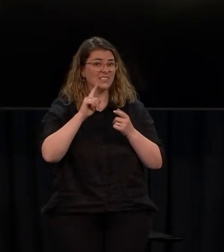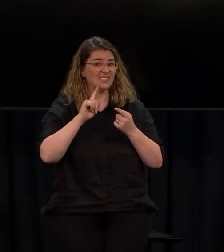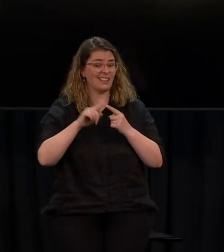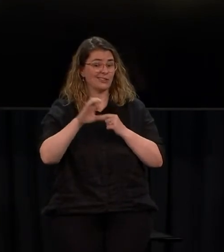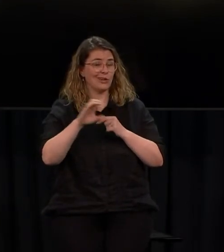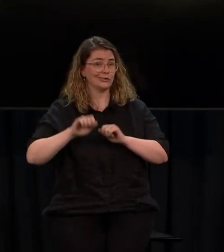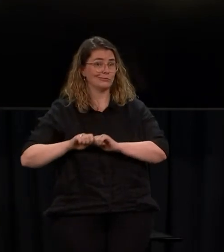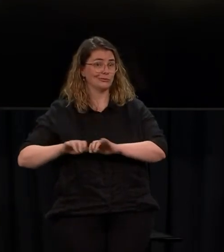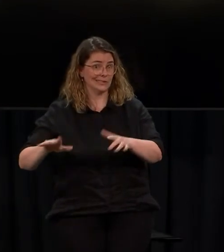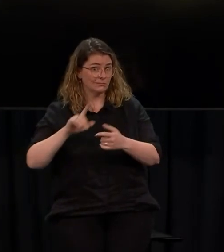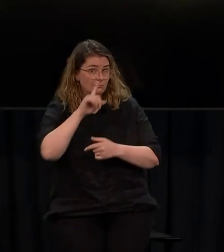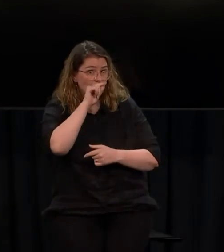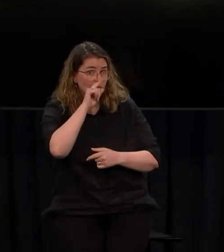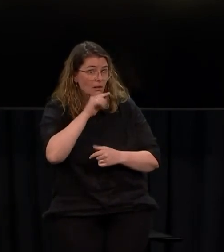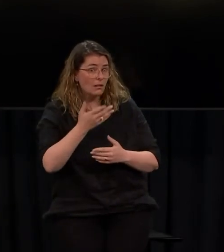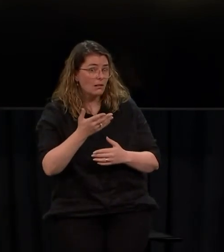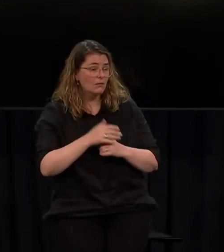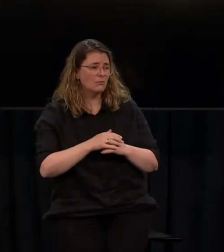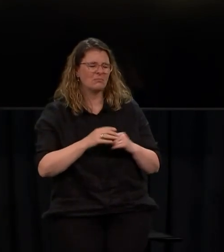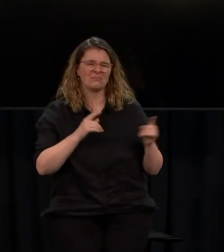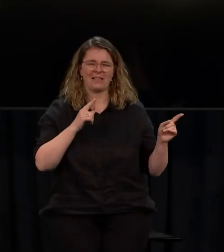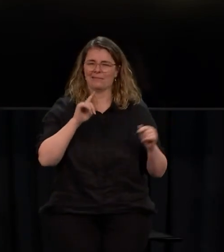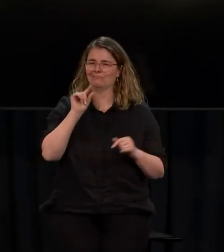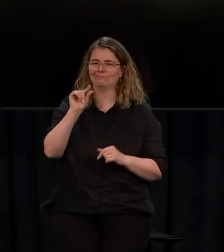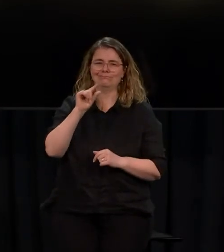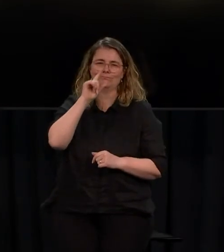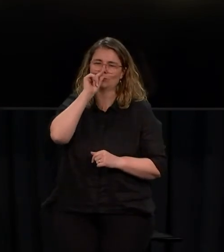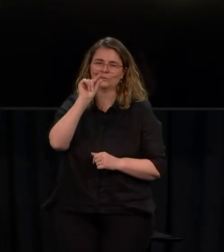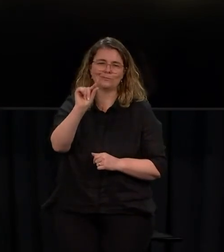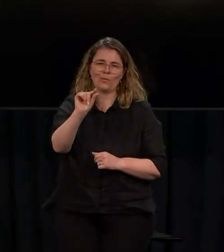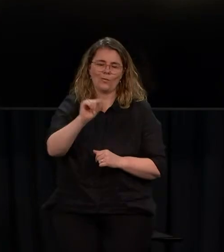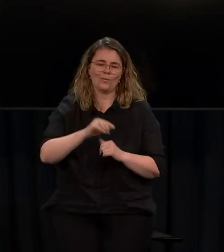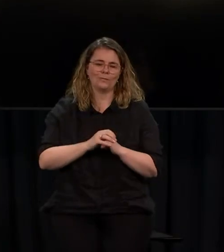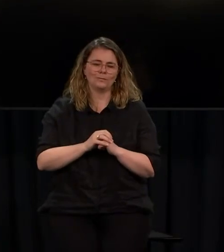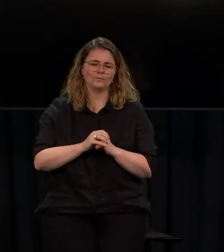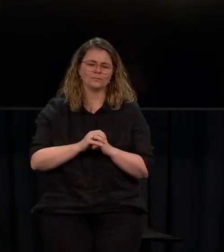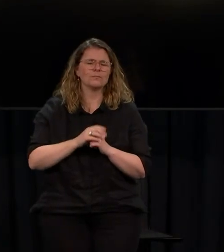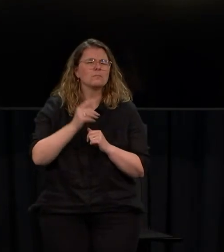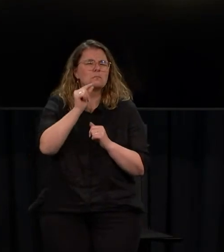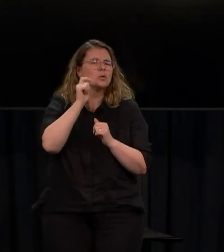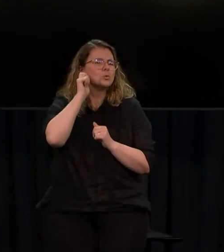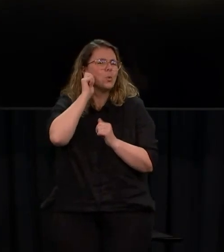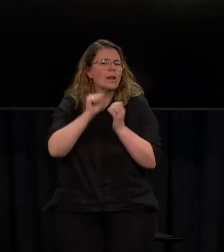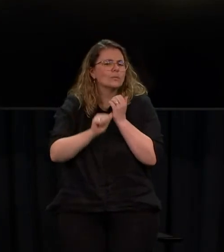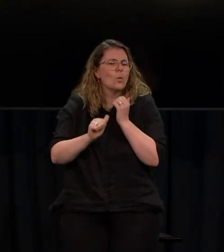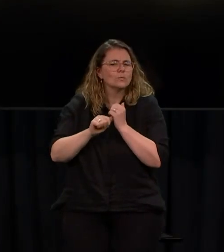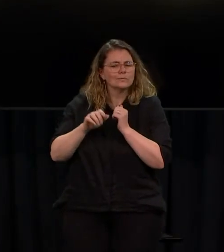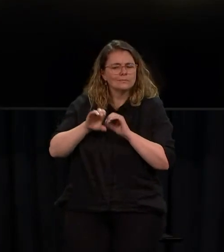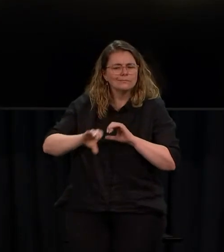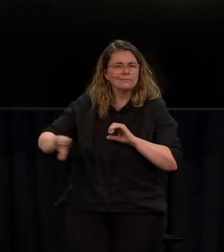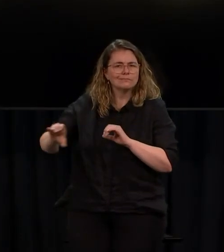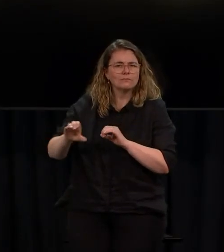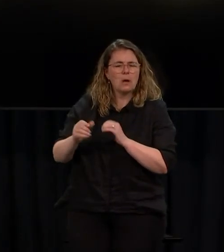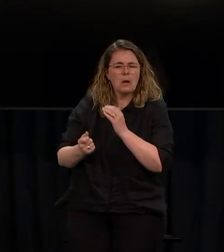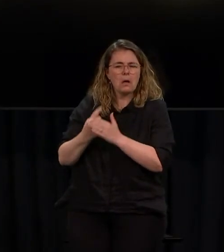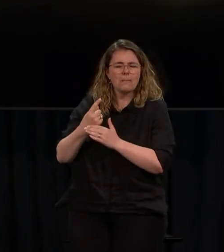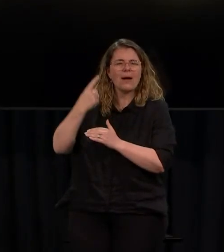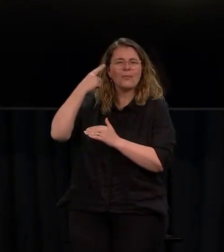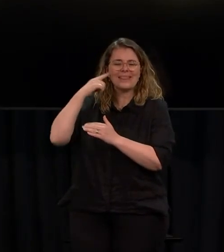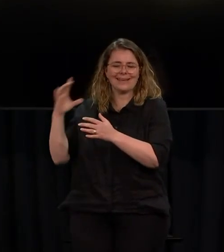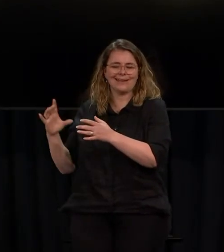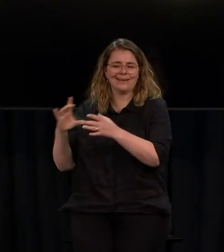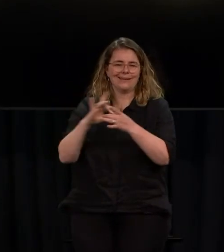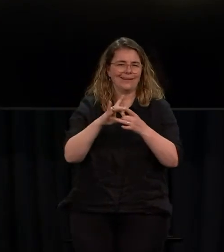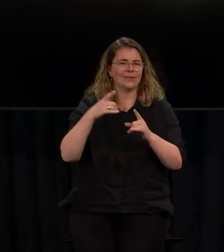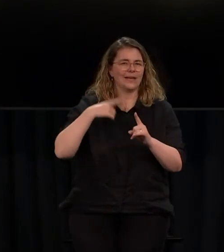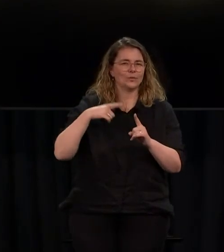Christchurch? We think low. We have had a couple of wastewater results down there, but it looks like there's an explanation